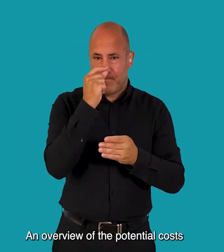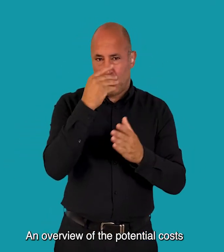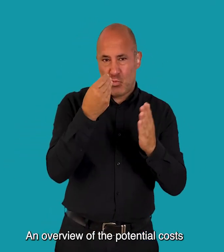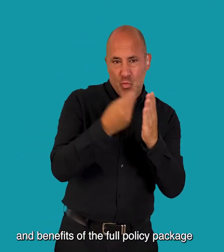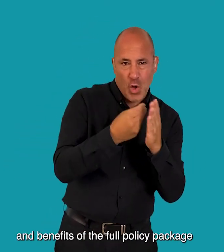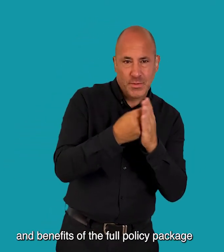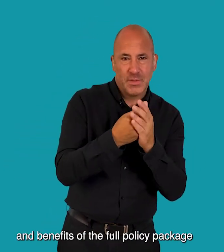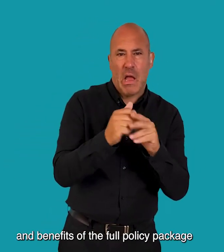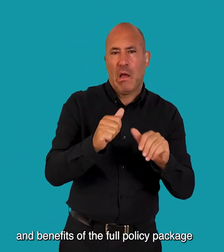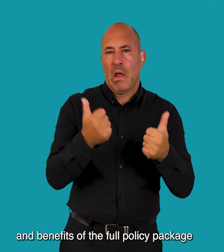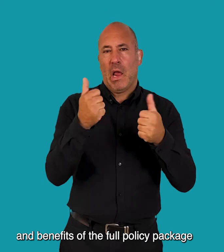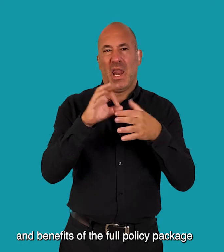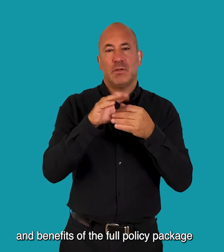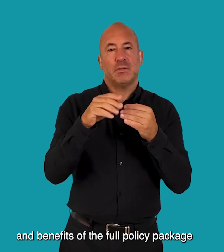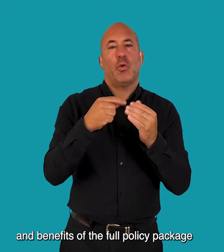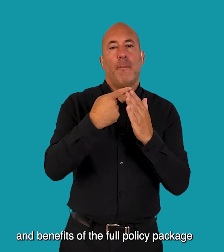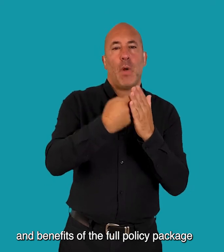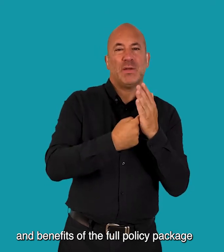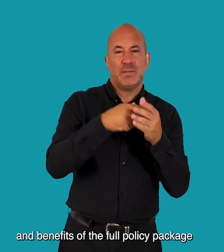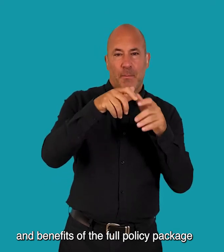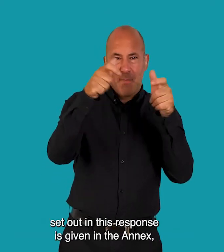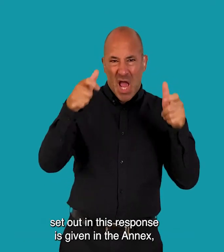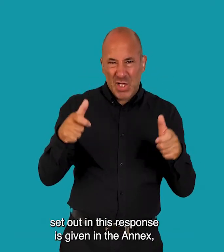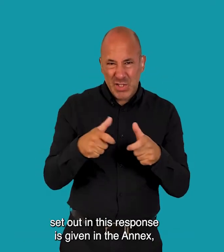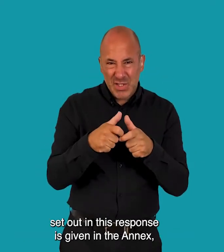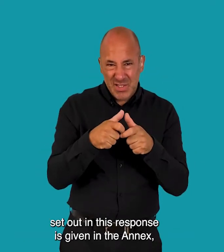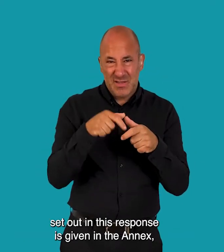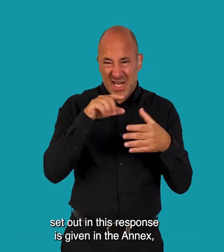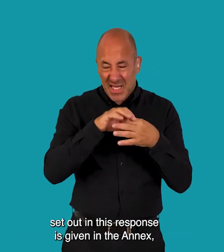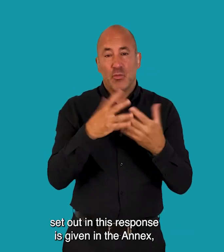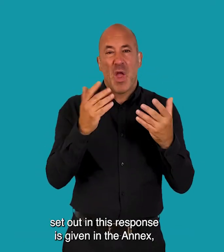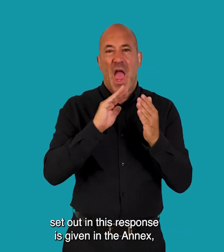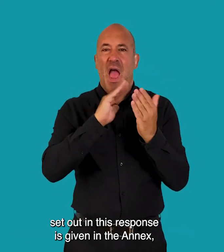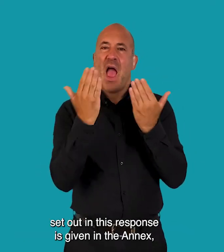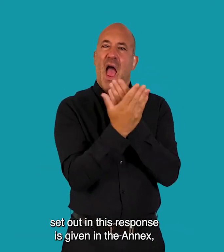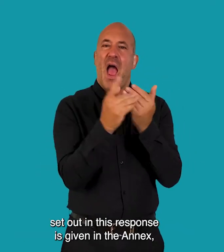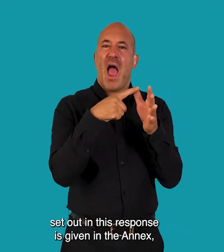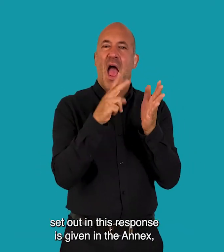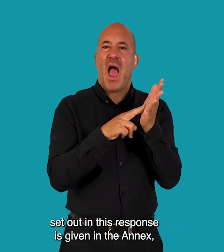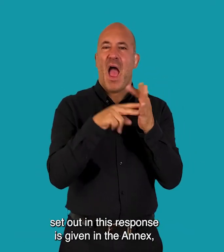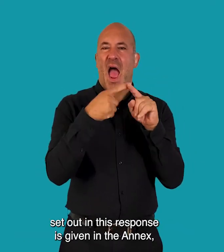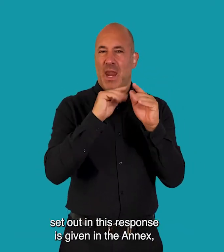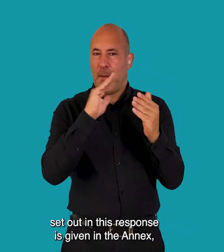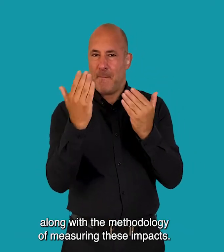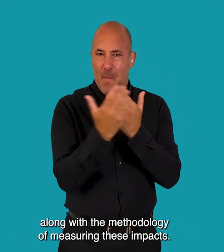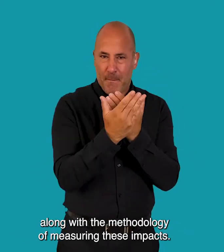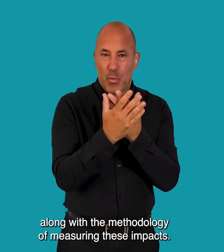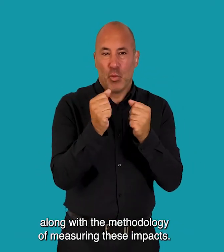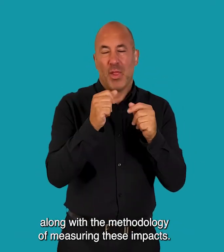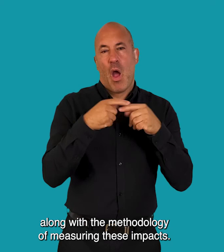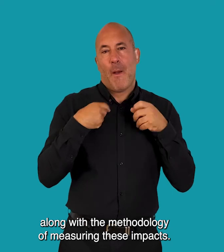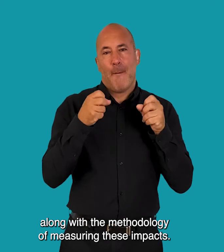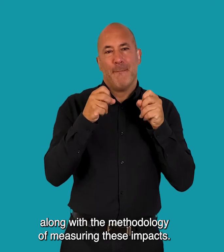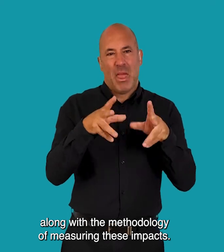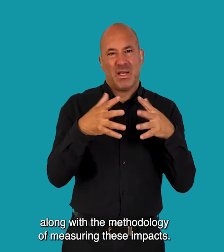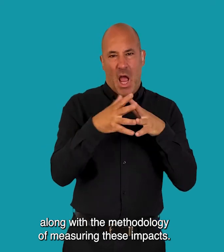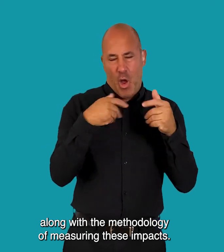and benefits of the full policy package set out in this response is given in the annex, along with a methodology of measuring